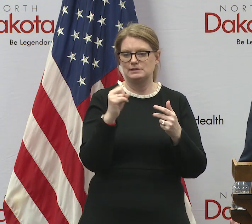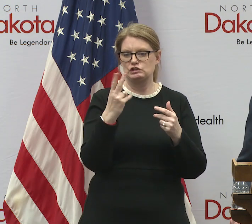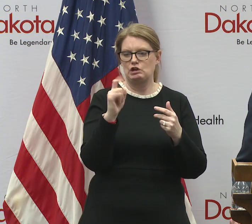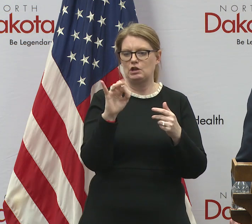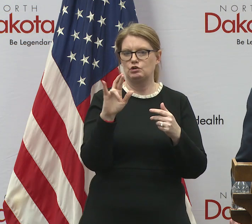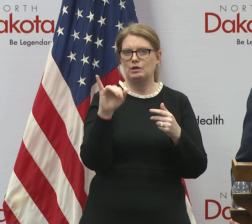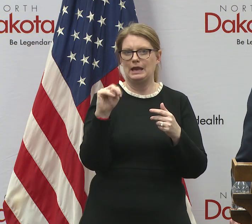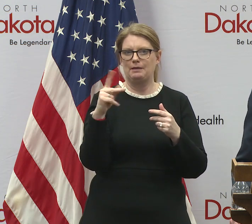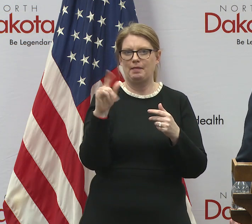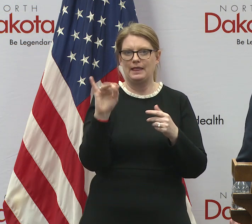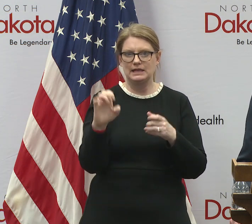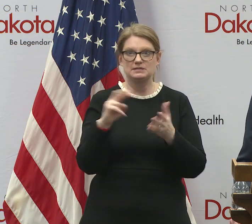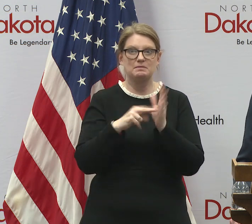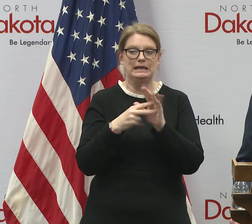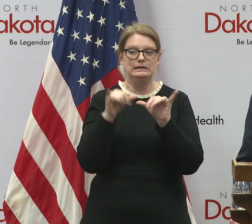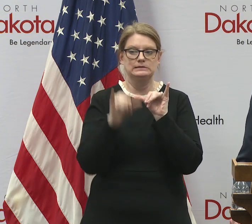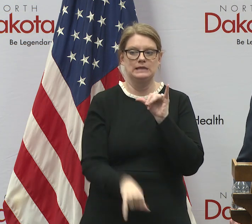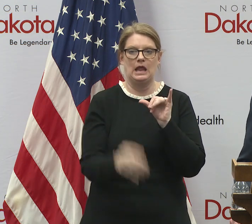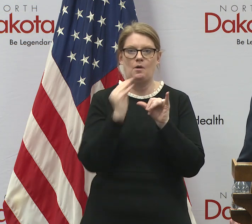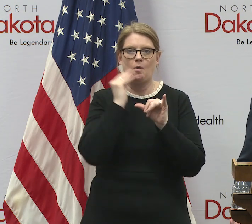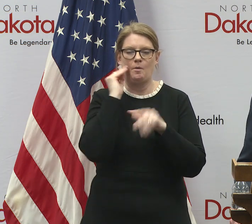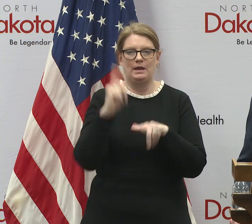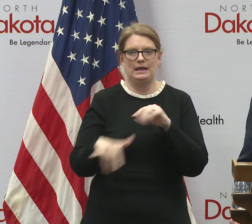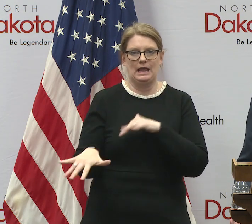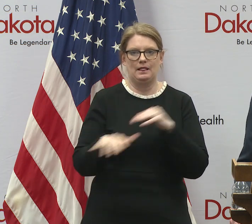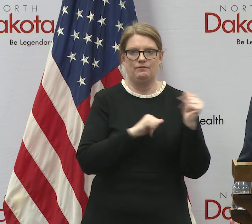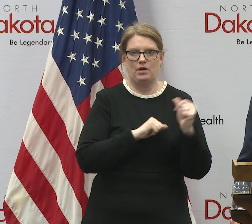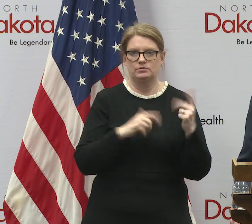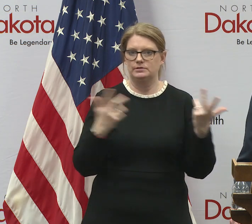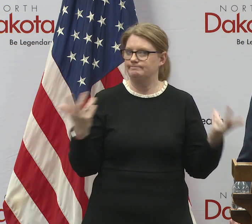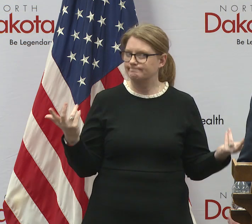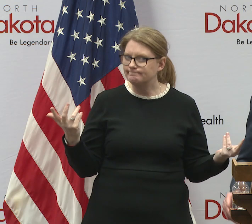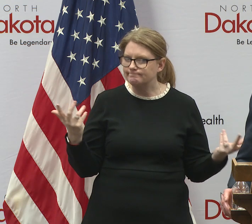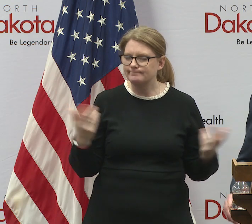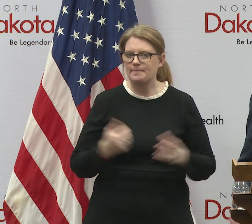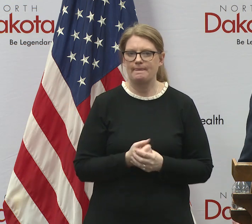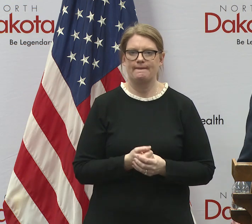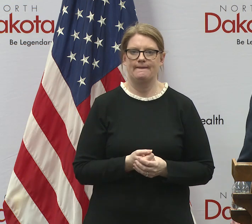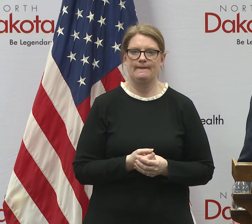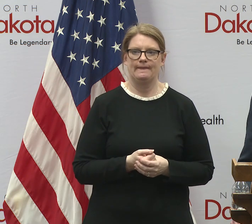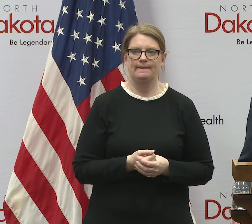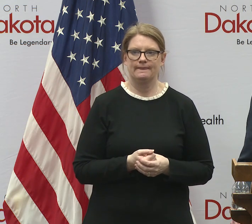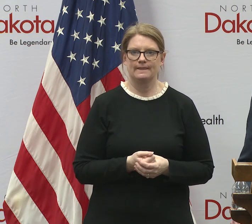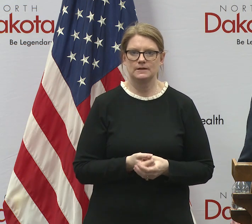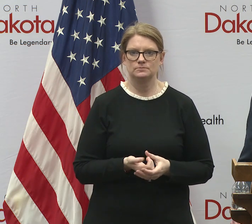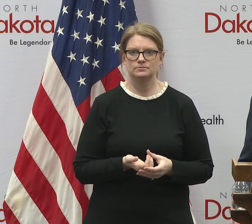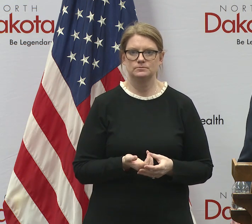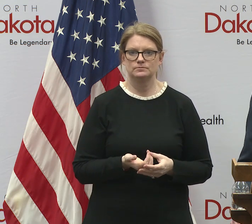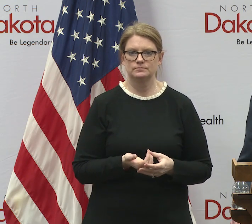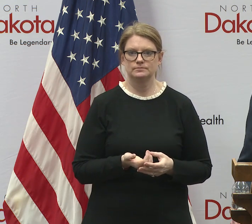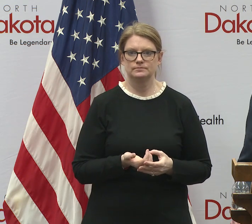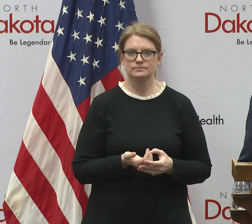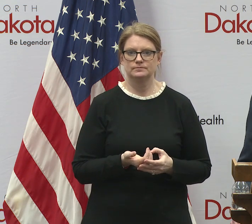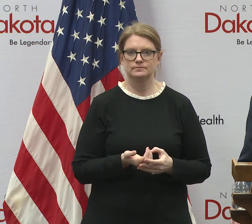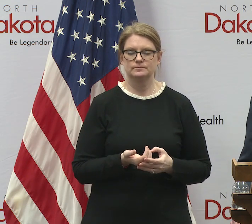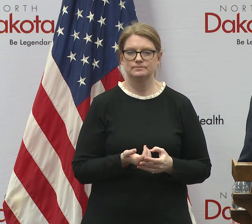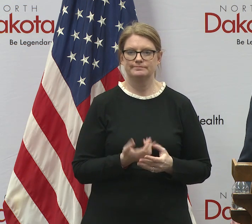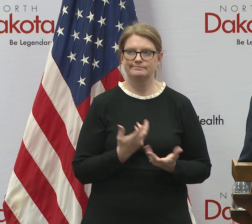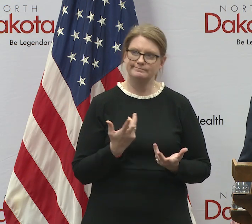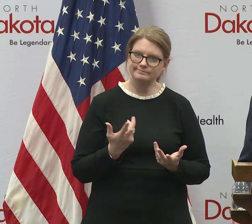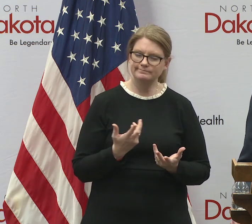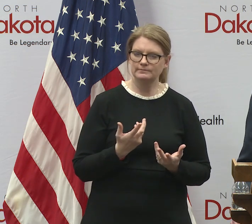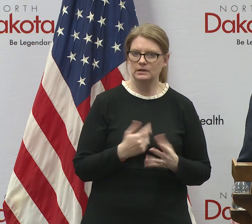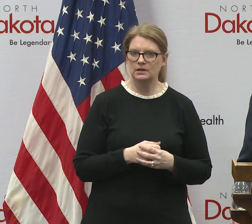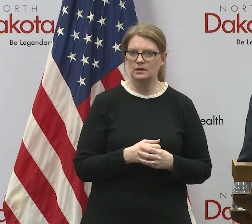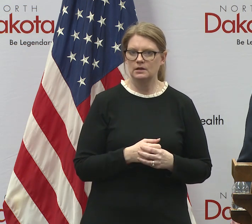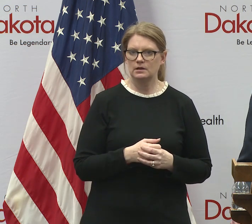spread, because you might have to have more forceful approaches to stopping it. But we'll, again, counting